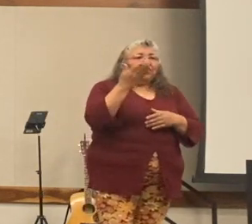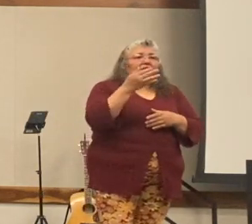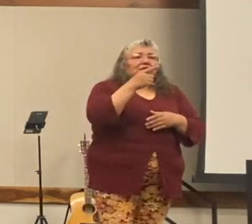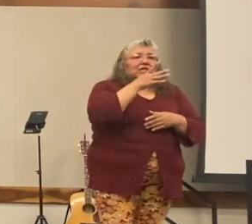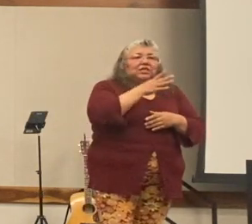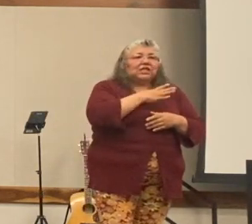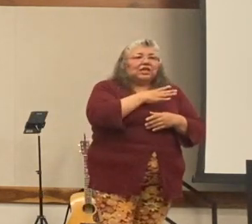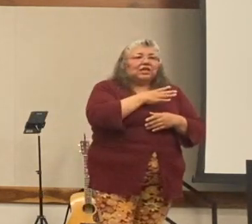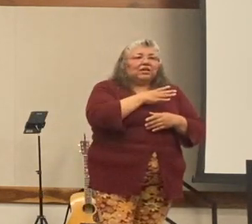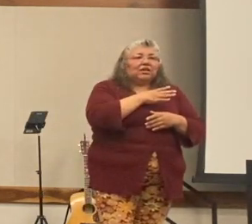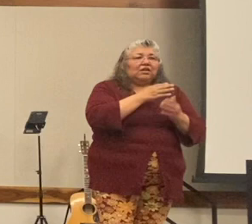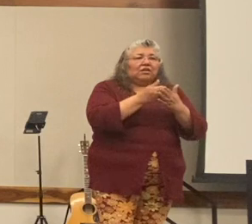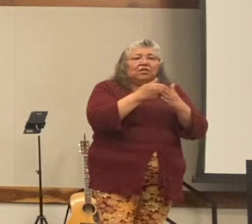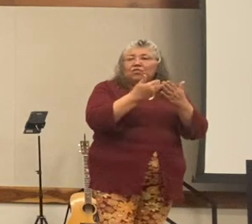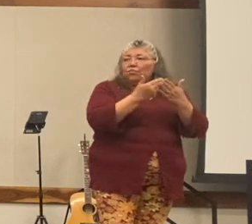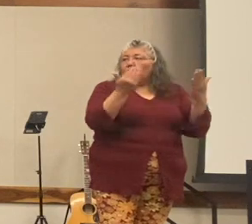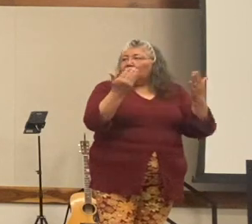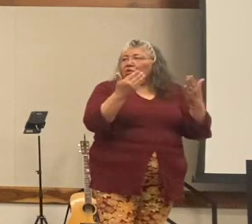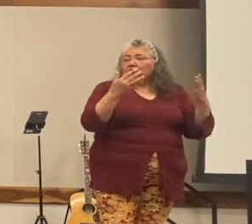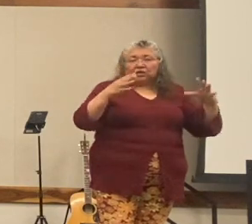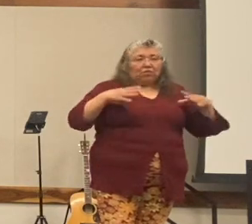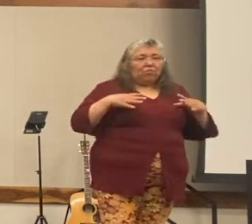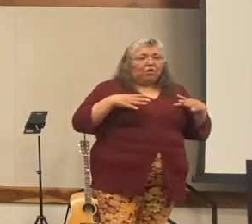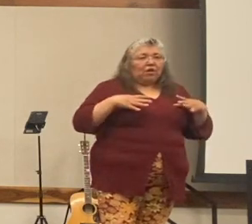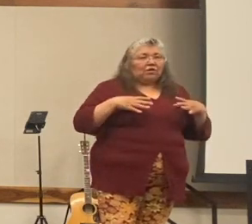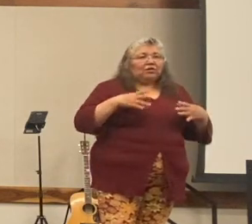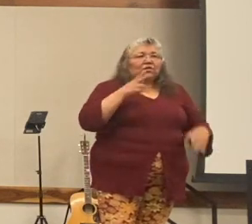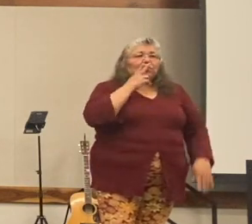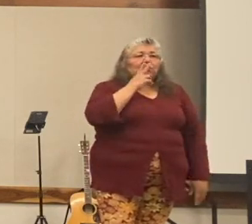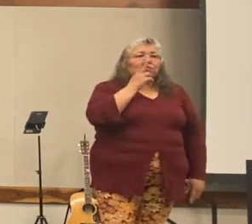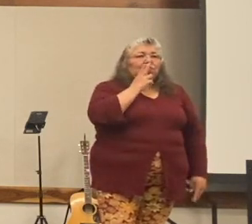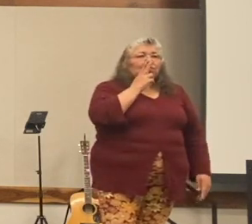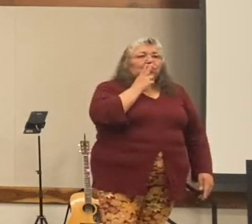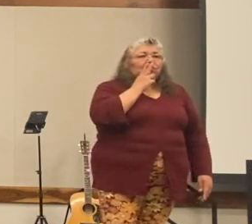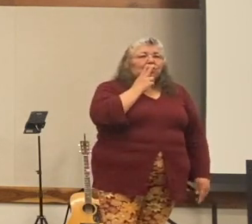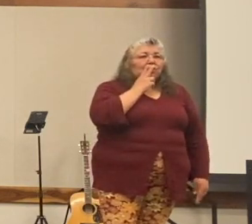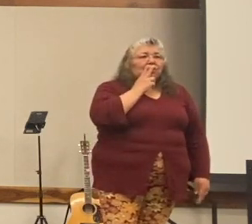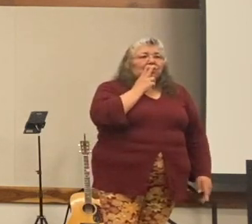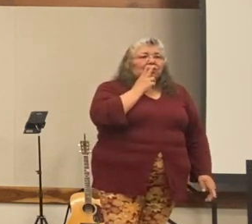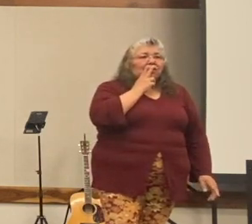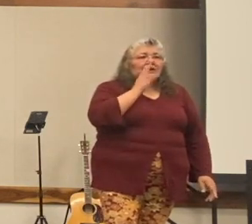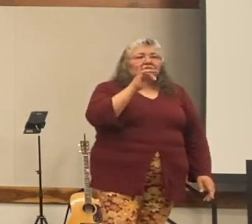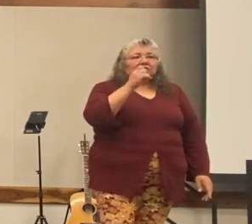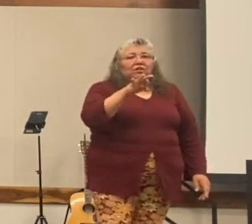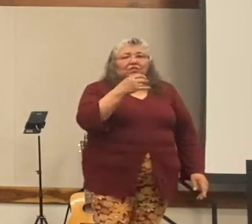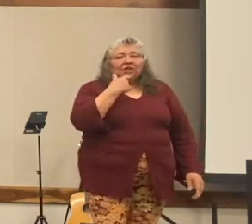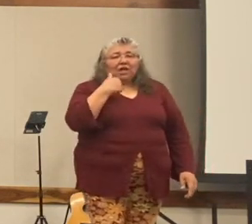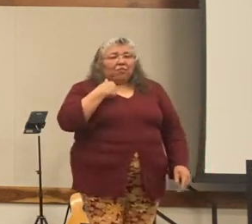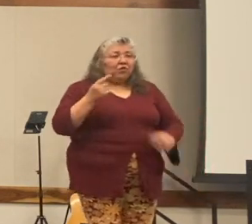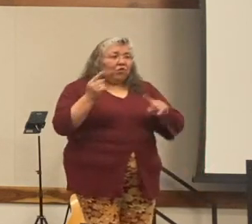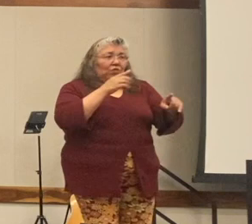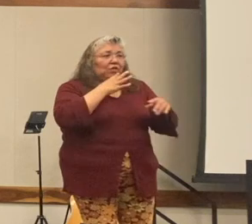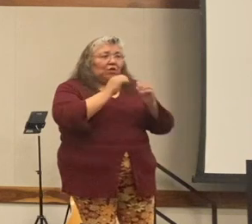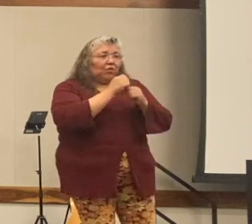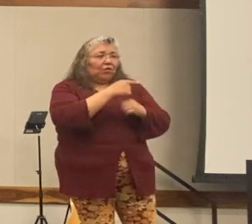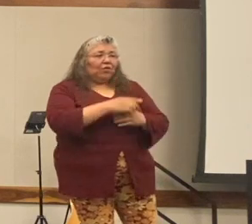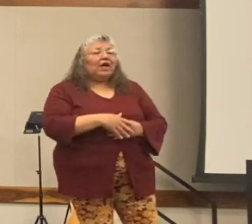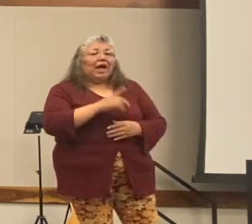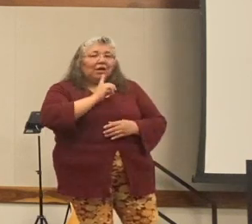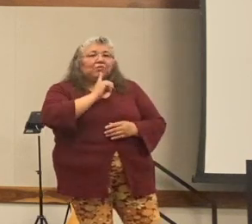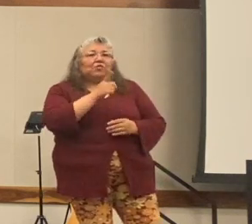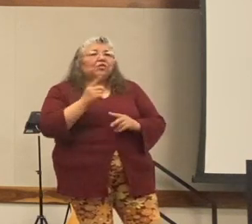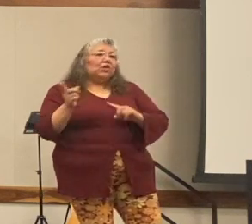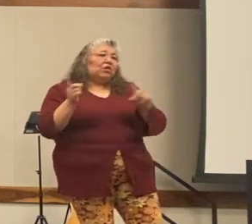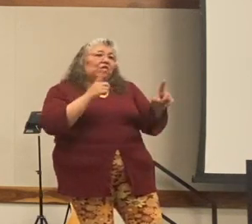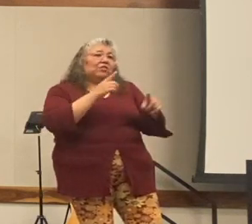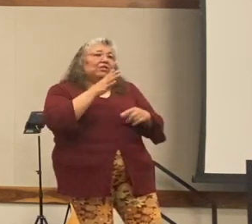lady leaning up against the wall. She's on break. And she's having a cigarette. She's smoking. And Jeff says, hey, I'm going to go talk to her. I was like, absolutely. So